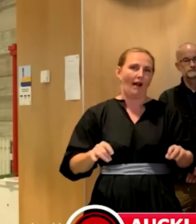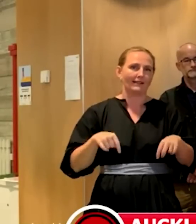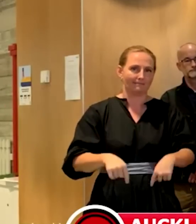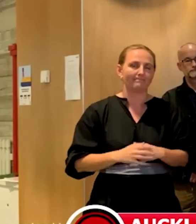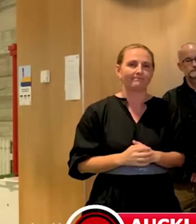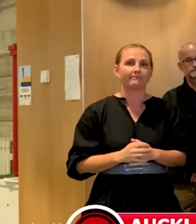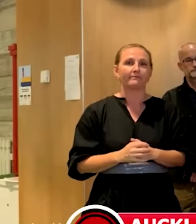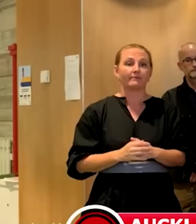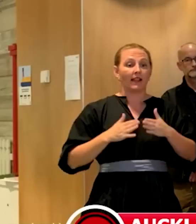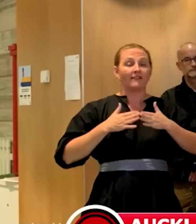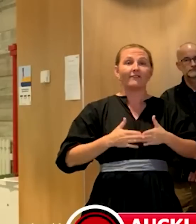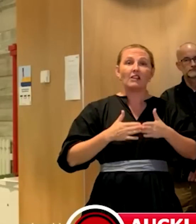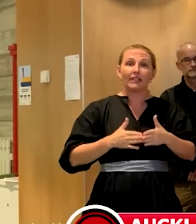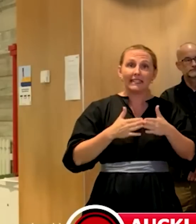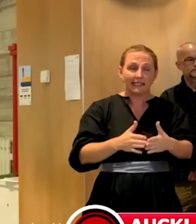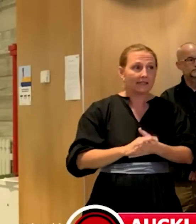ferry perspective,